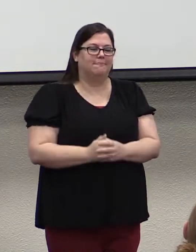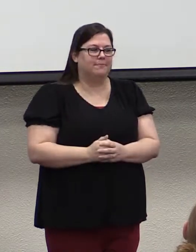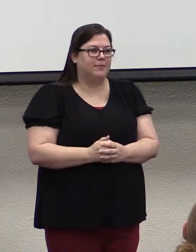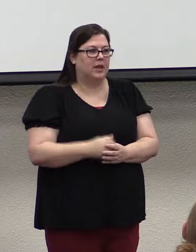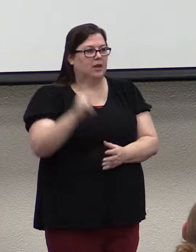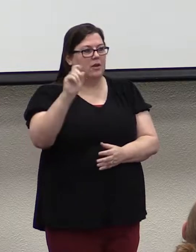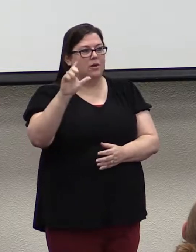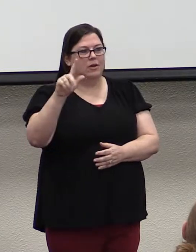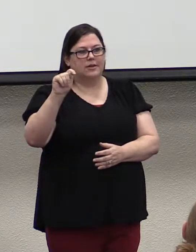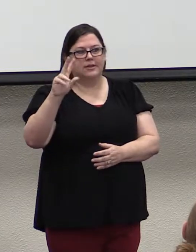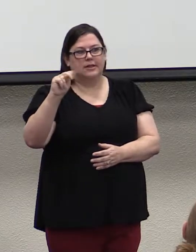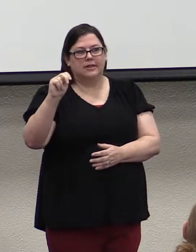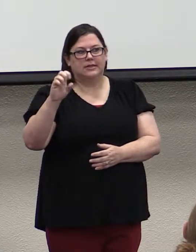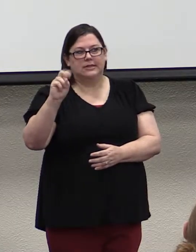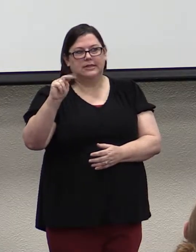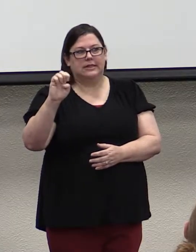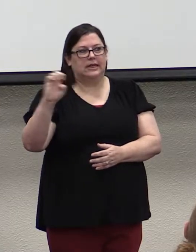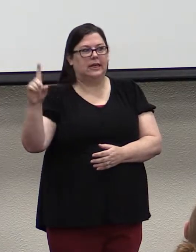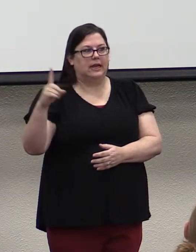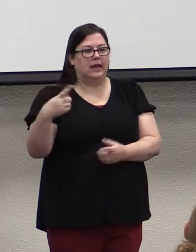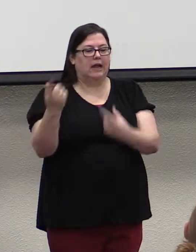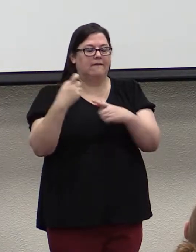Kolton Sneed comes to us from